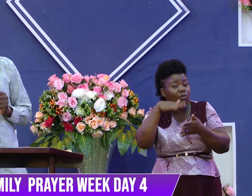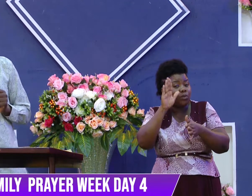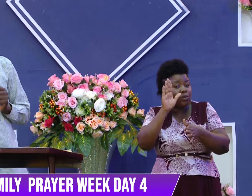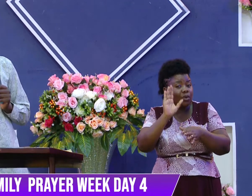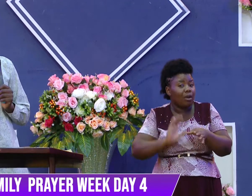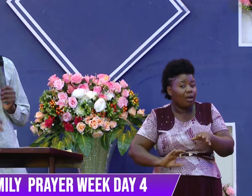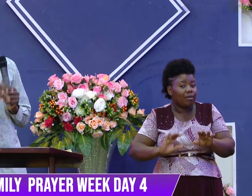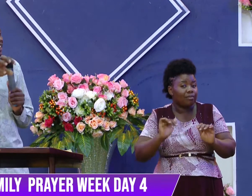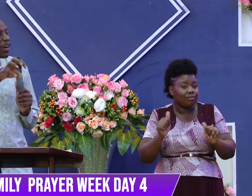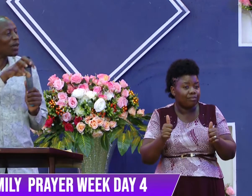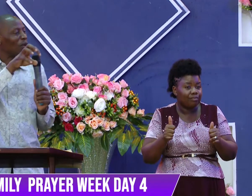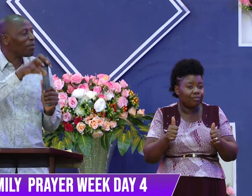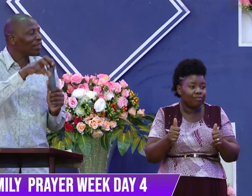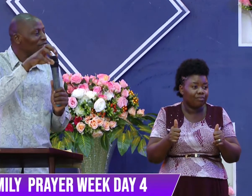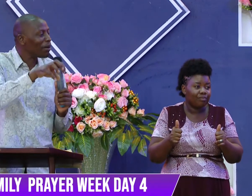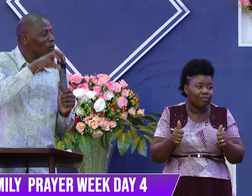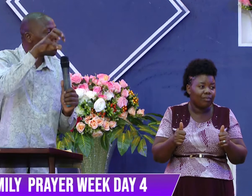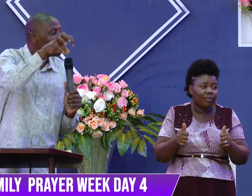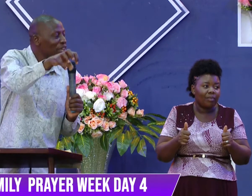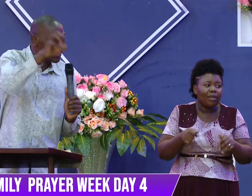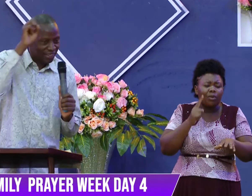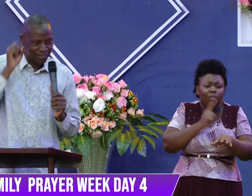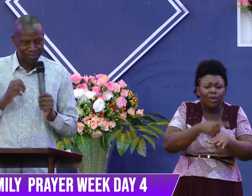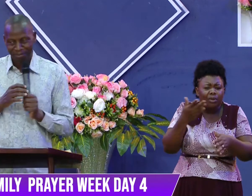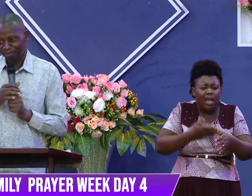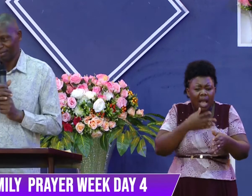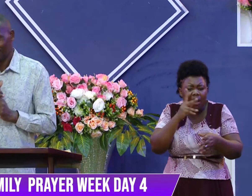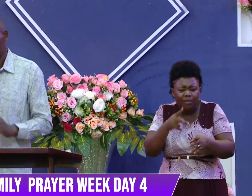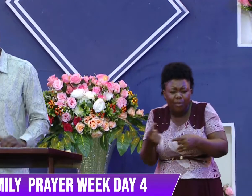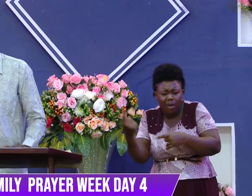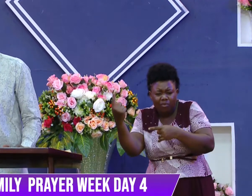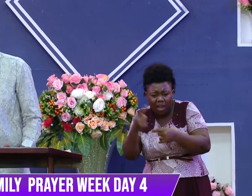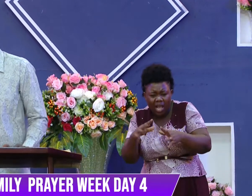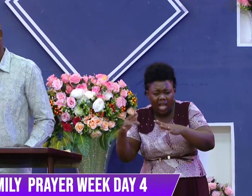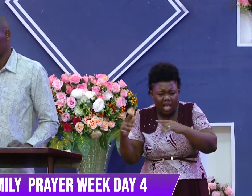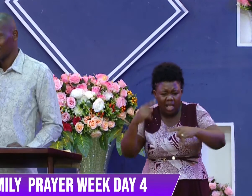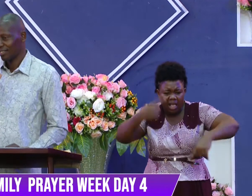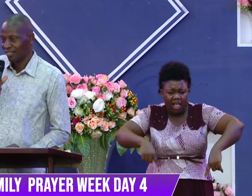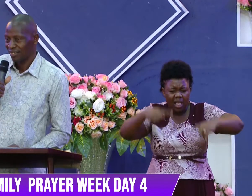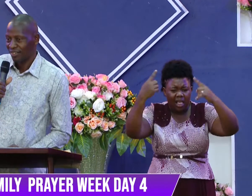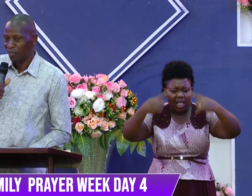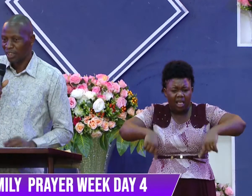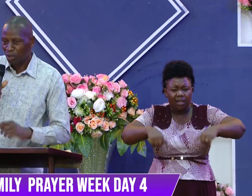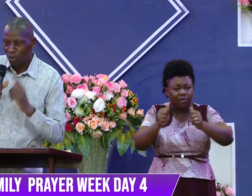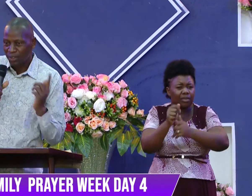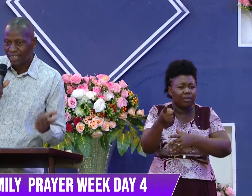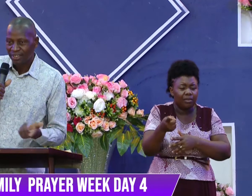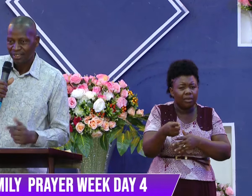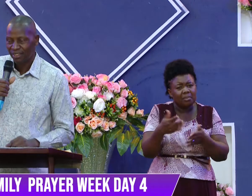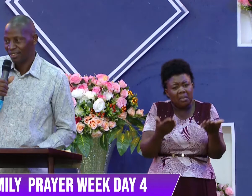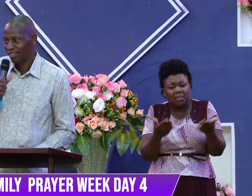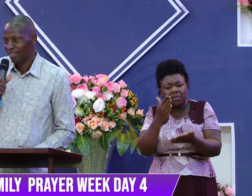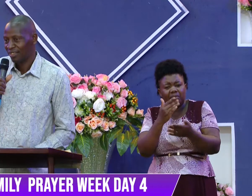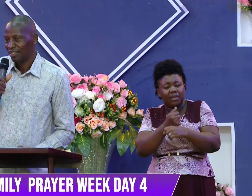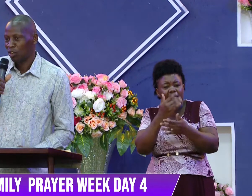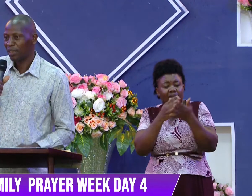how your character, wakati nga waliwo abantu abakulumbye, amidst when people have risen against you, oyina ky'okoze,